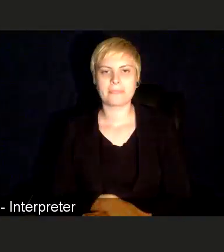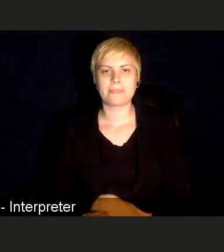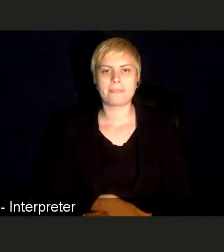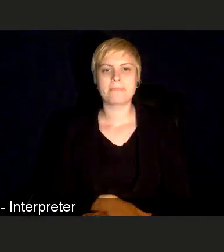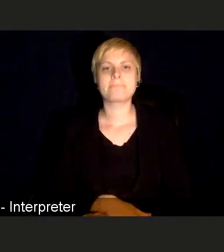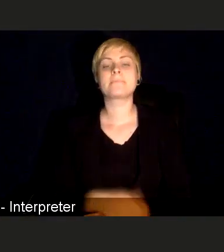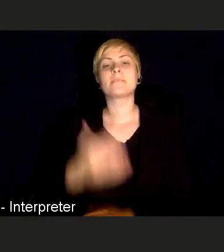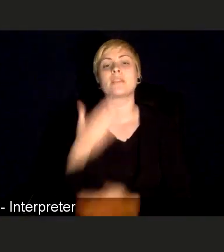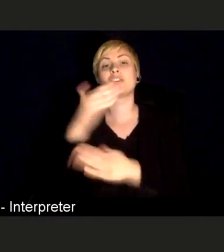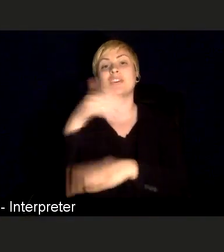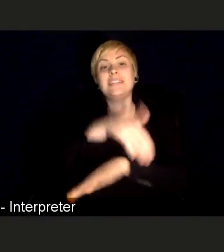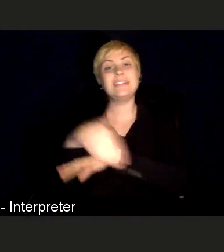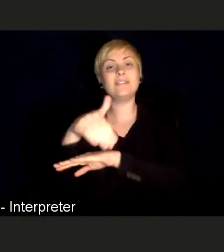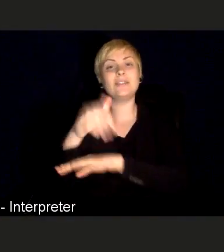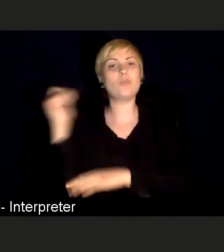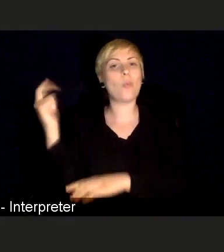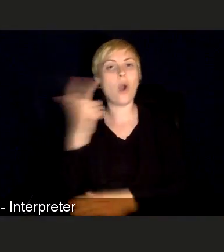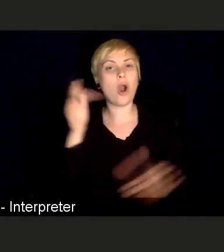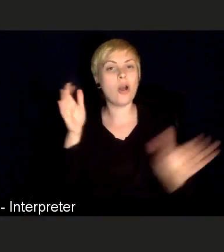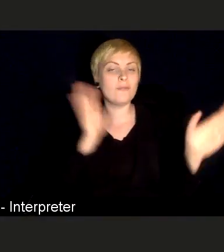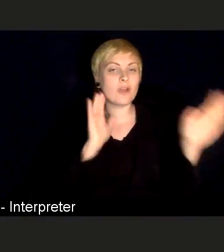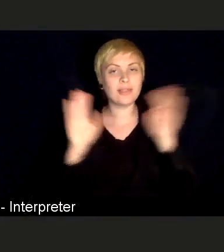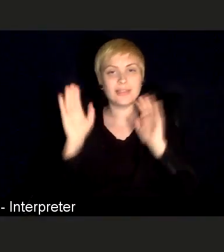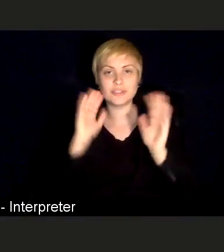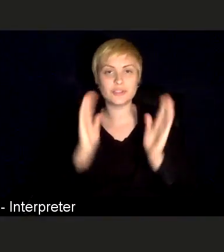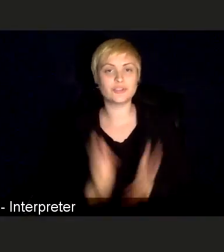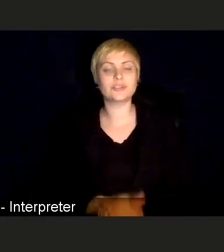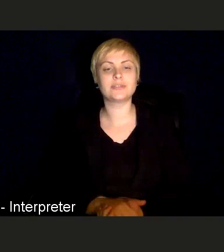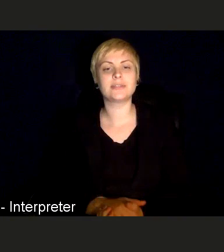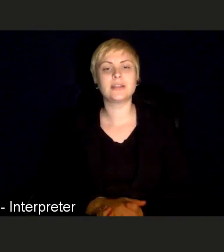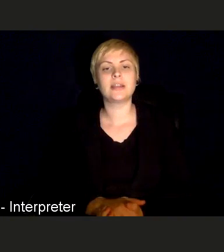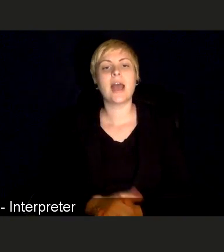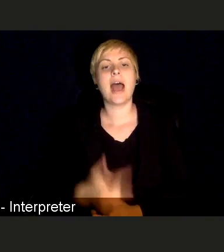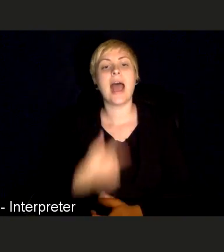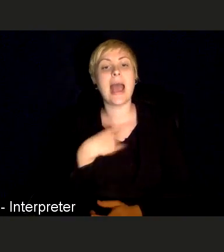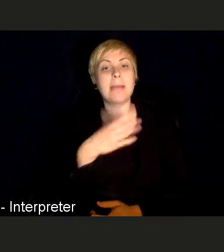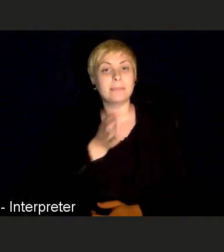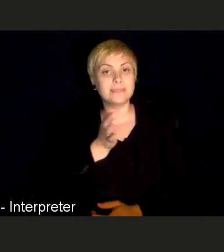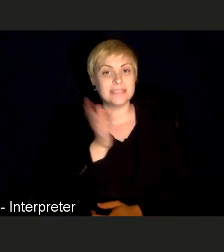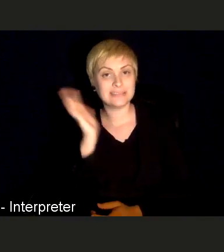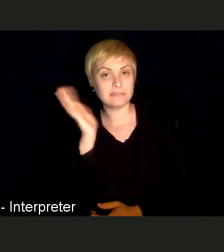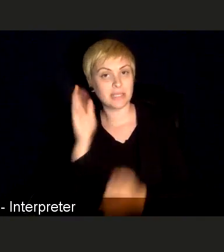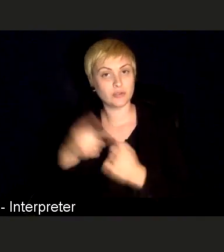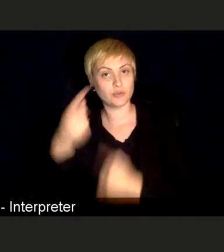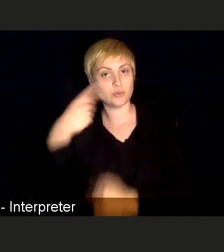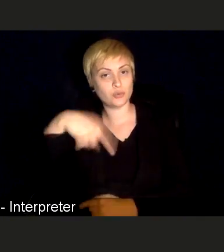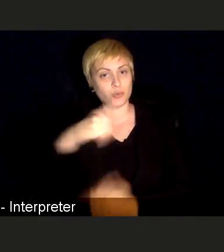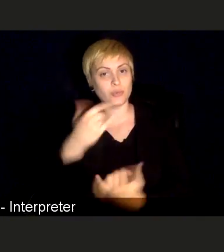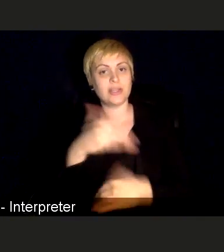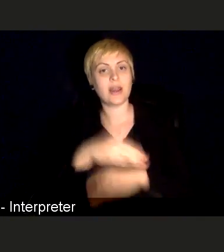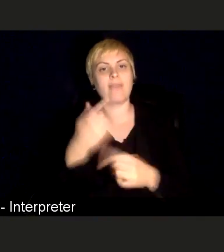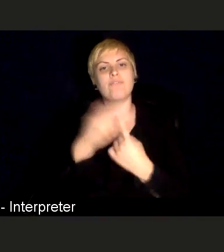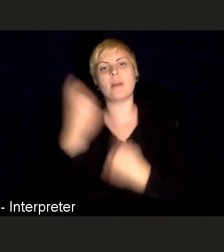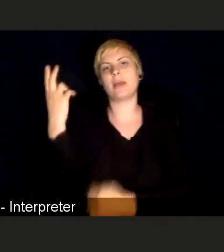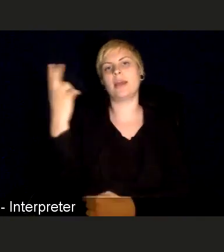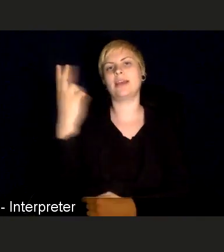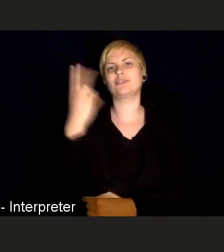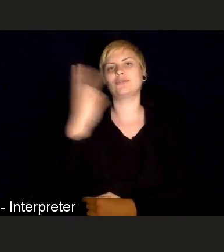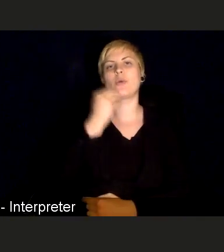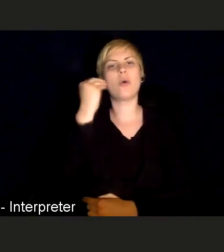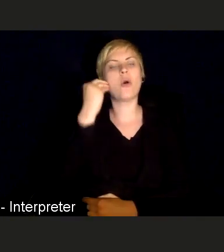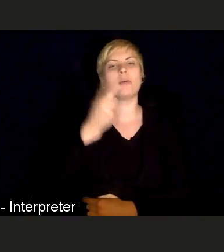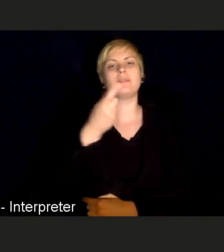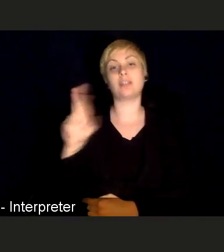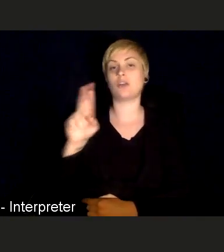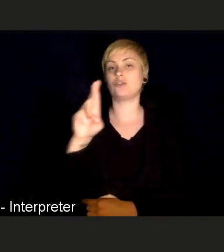Good evening to all our listeners. I am speaking to you tonight from the historic home of Dr. Richard